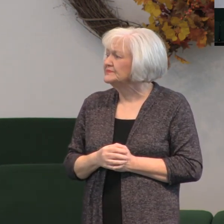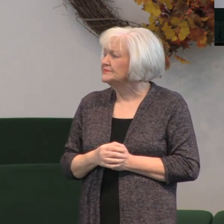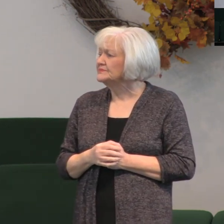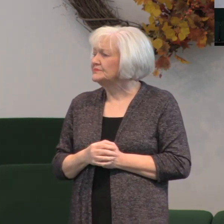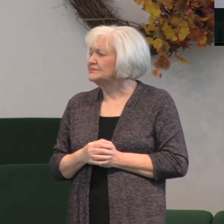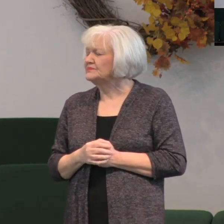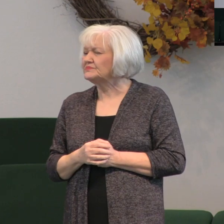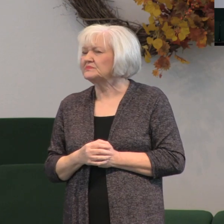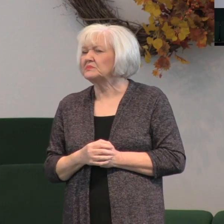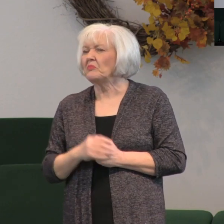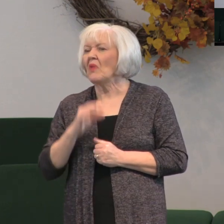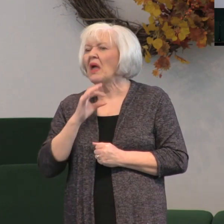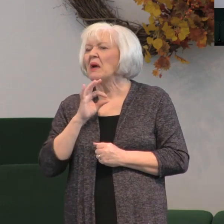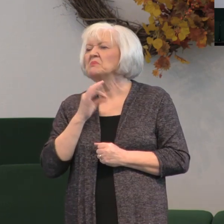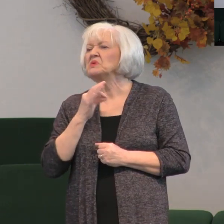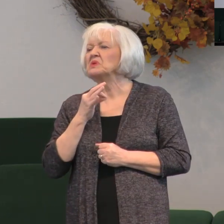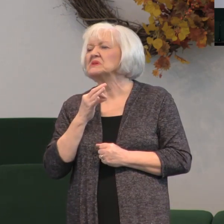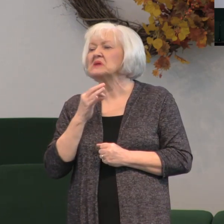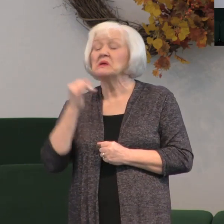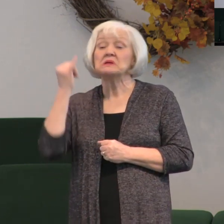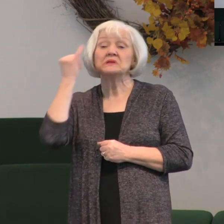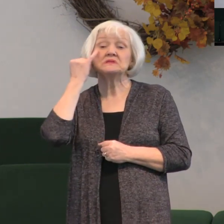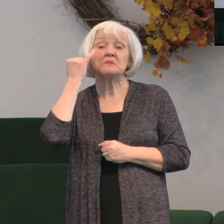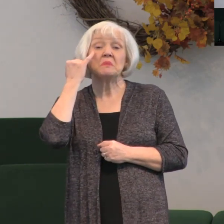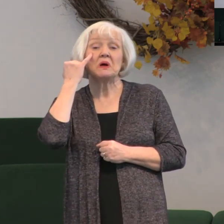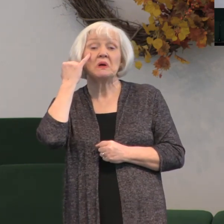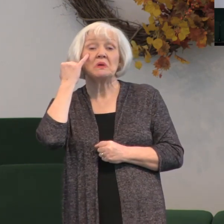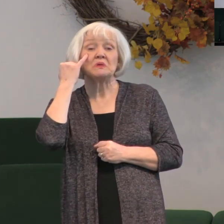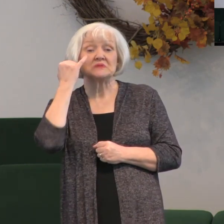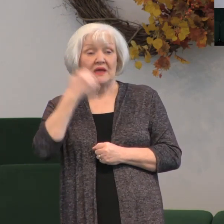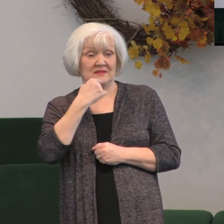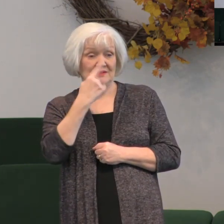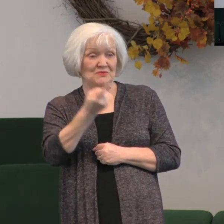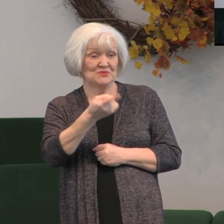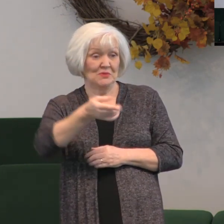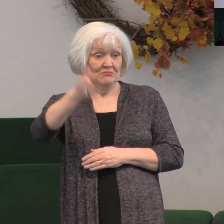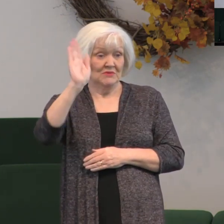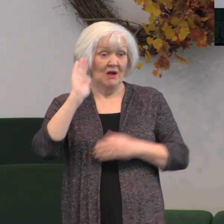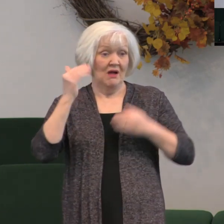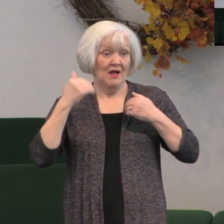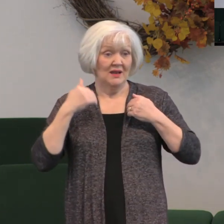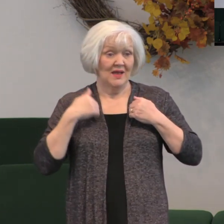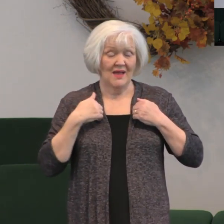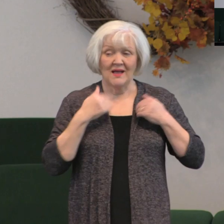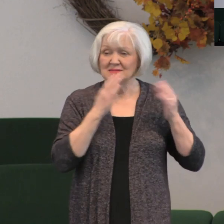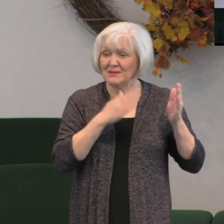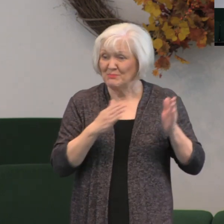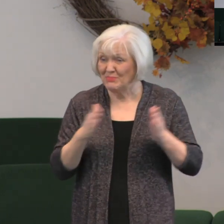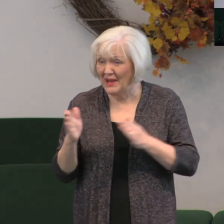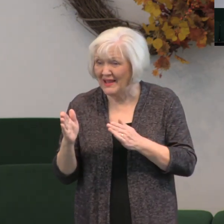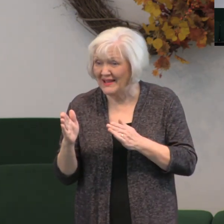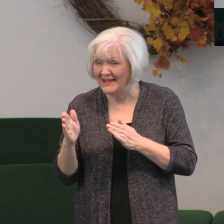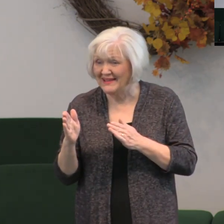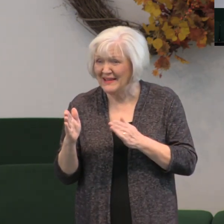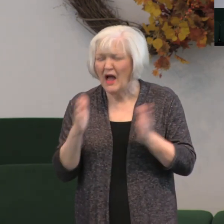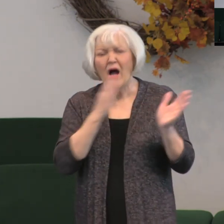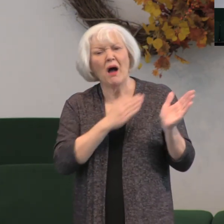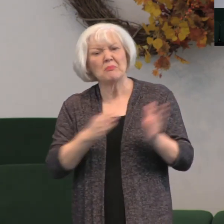I want to ask you this morning, what if I told you that God has a plan for these situations and that it is for you